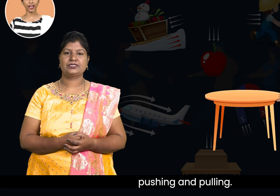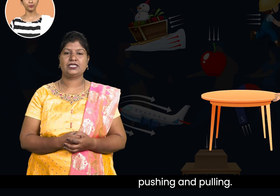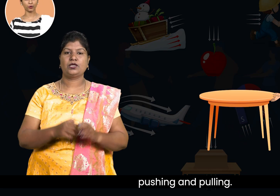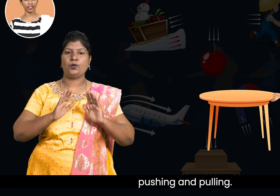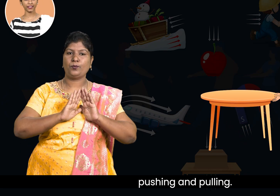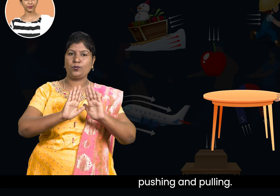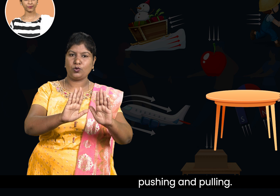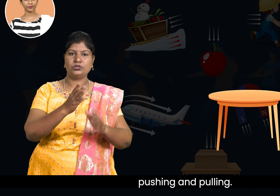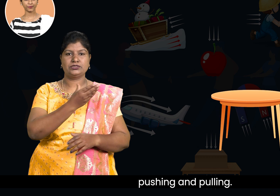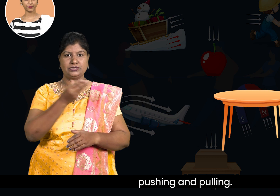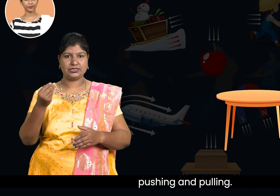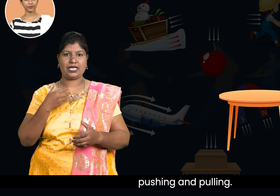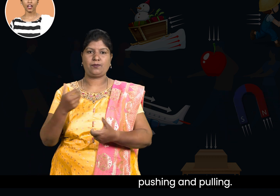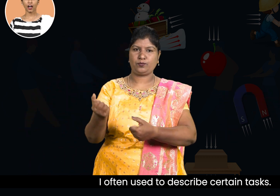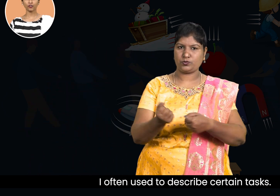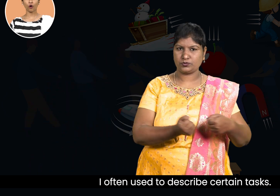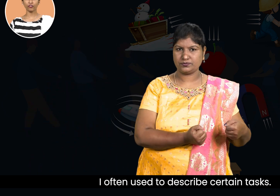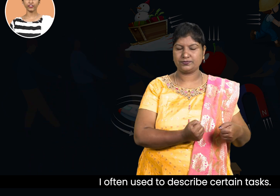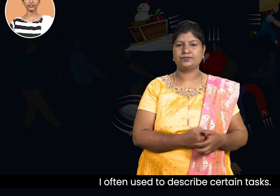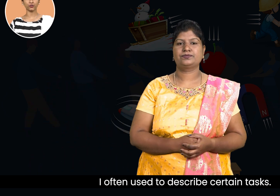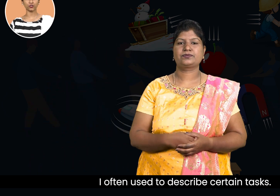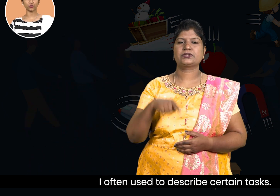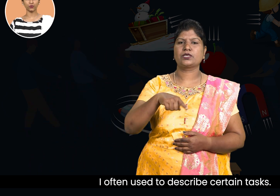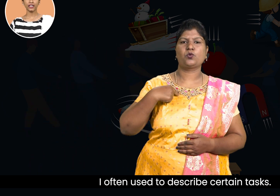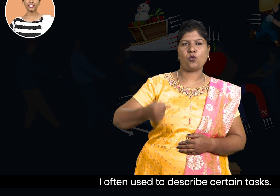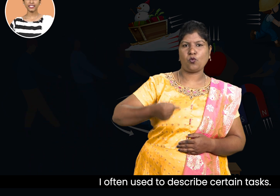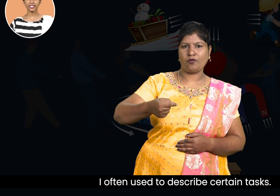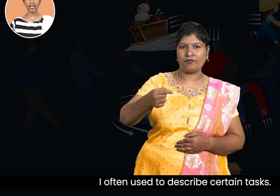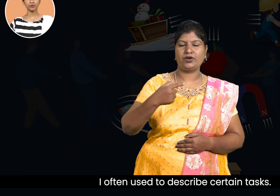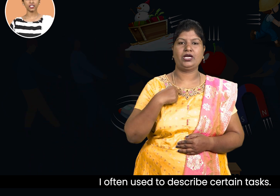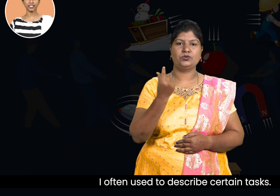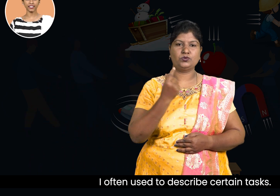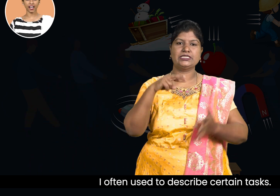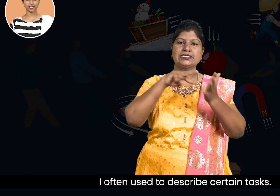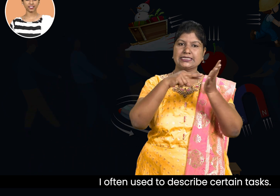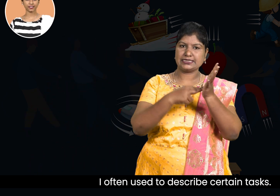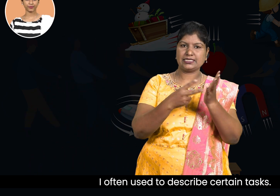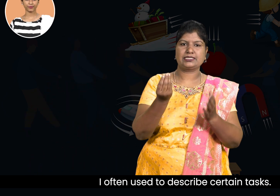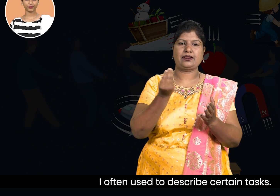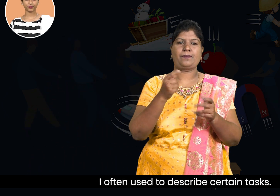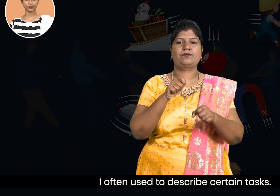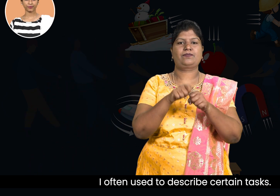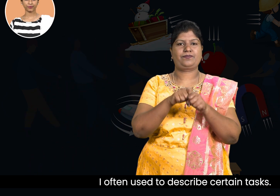pushing and pulling are often used to describe certain tasks.